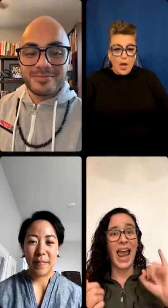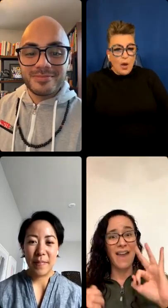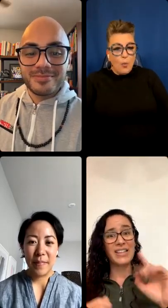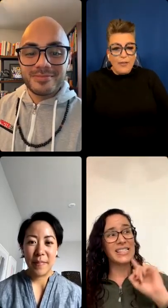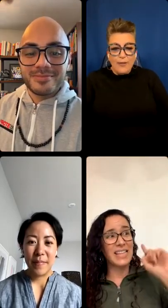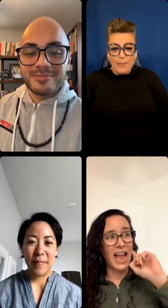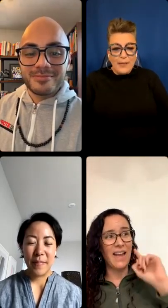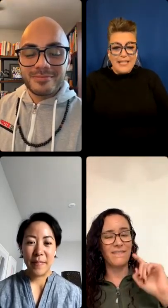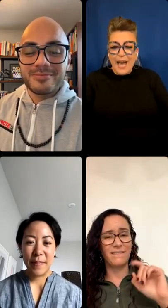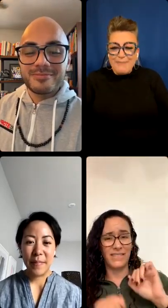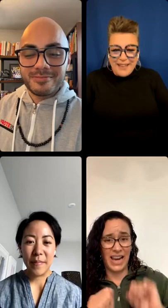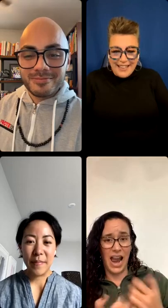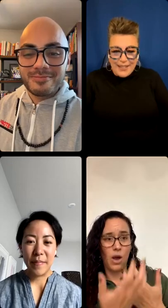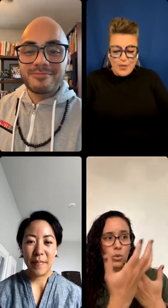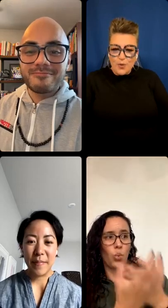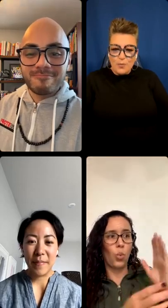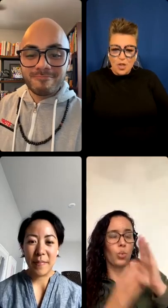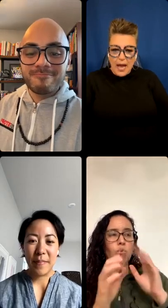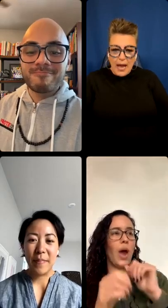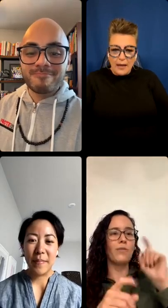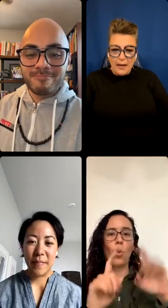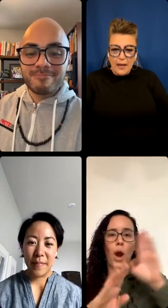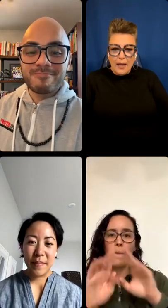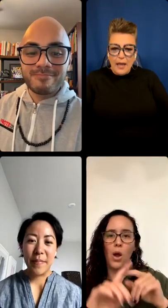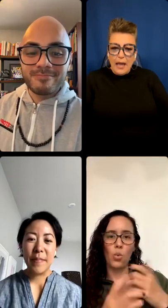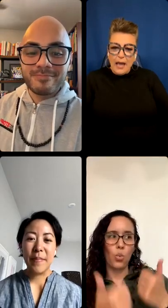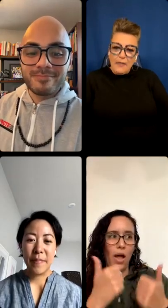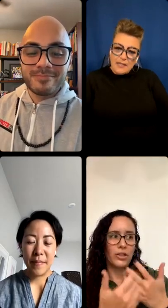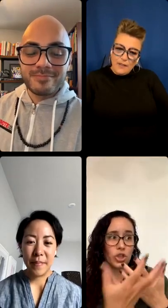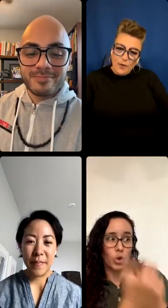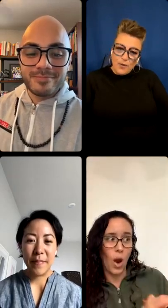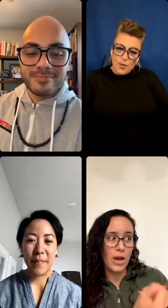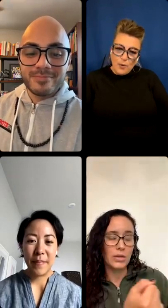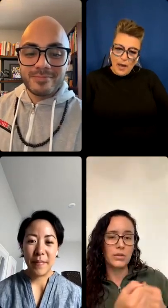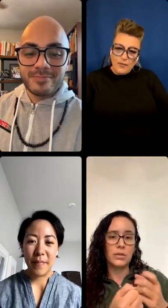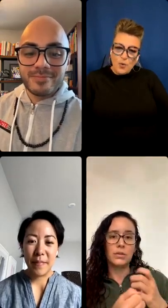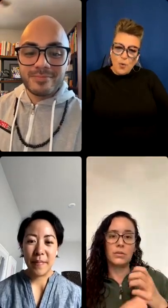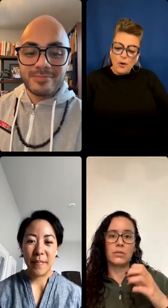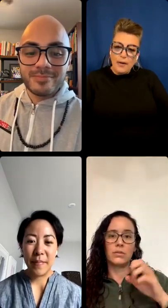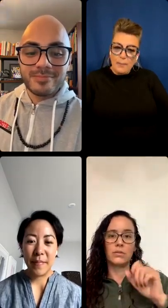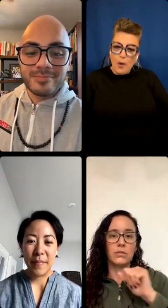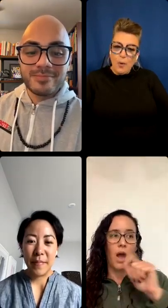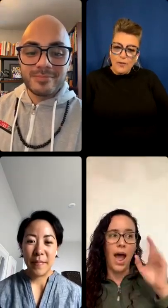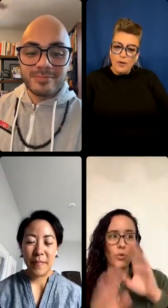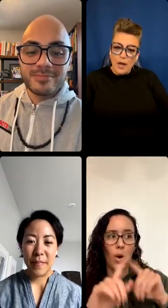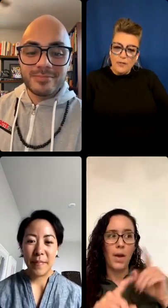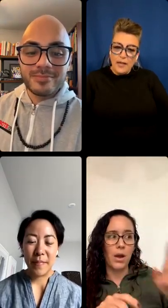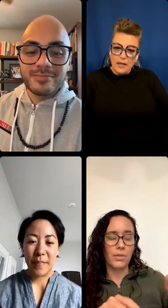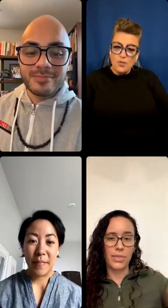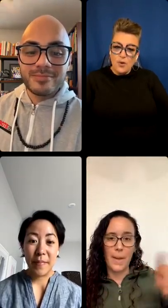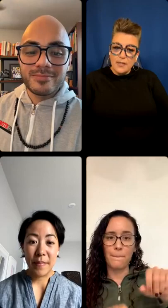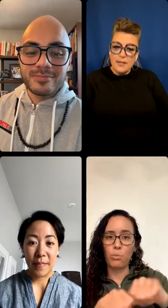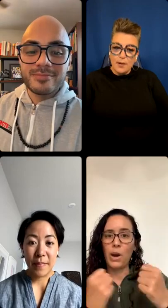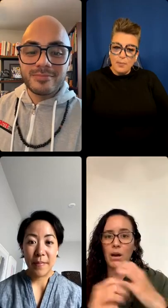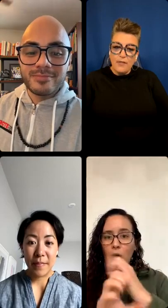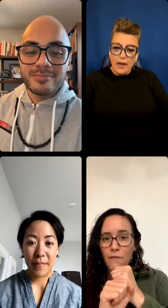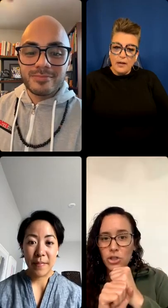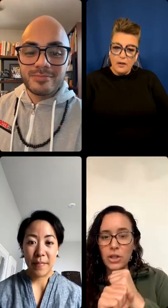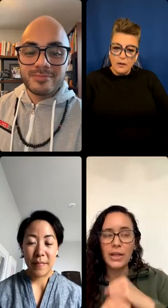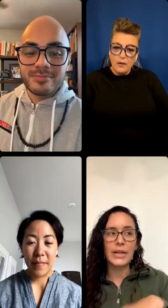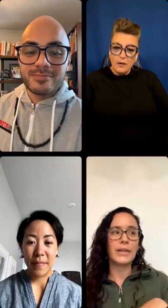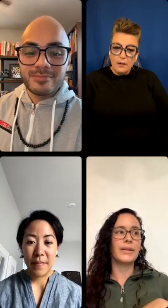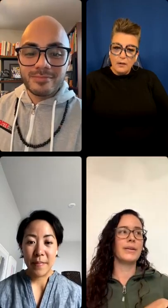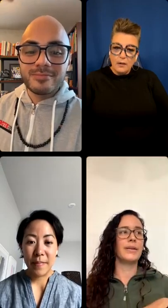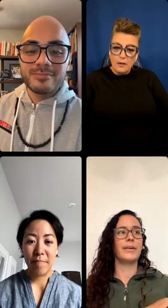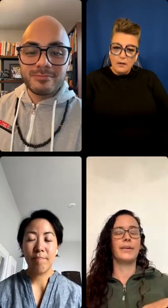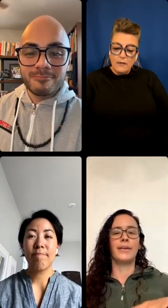ways, whether it be typing in the Zoom chat. And that deaf folks don't have to worry about whether or not they can trust their